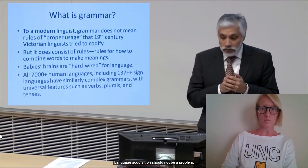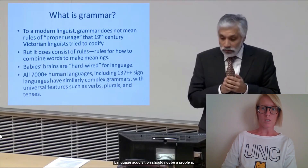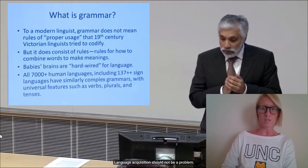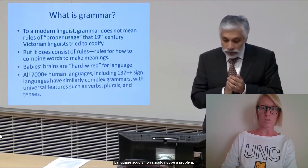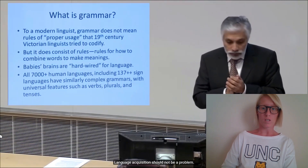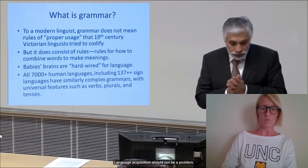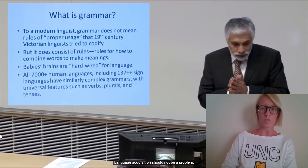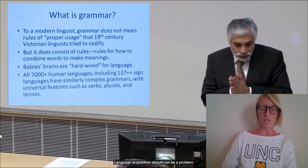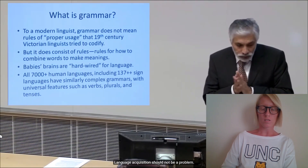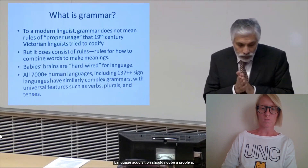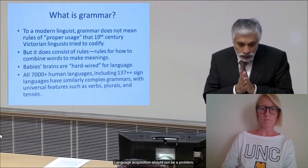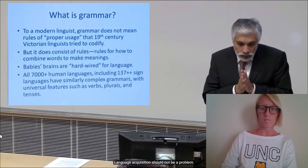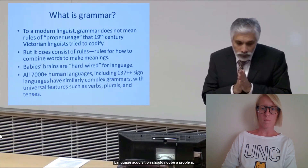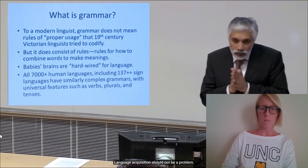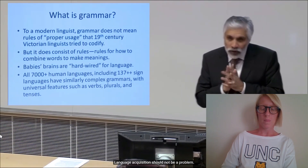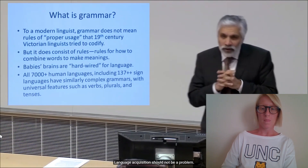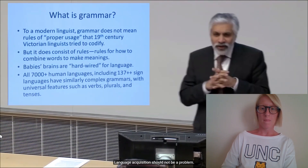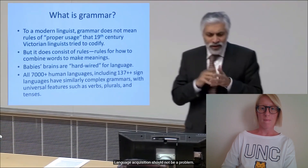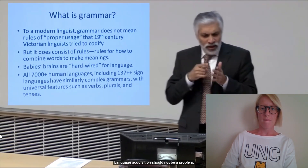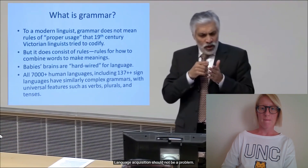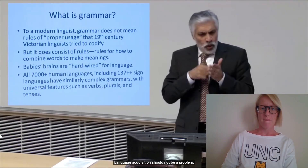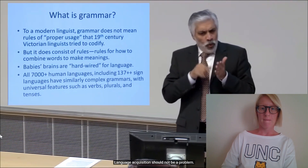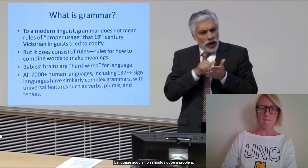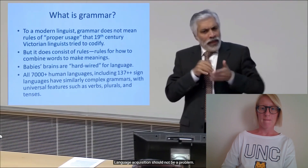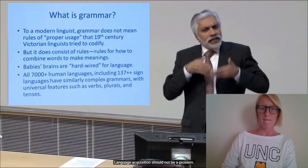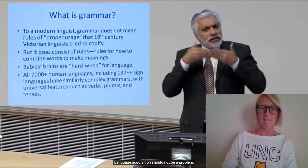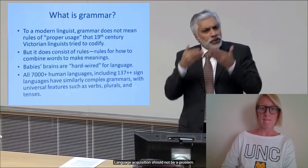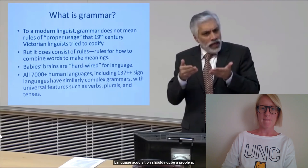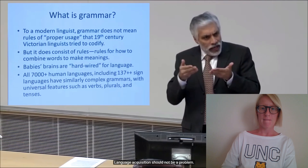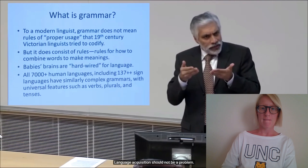Language acquisition should not be a problem.